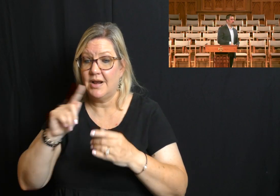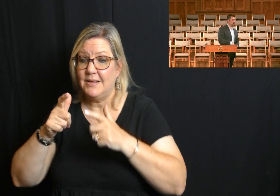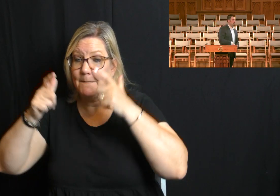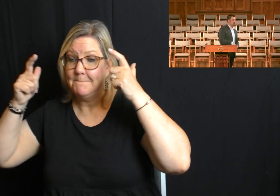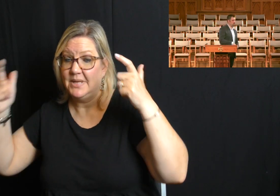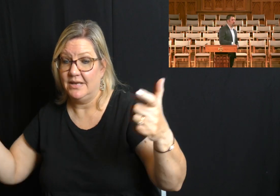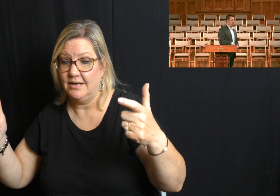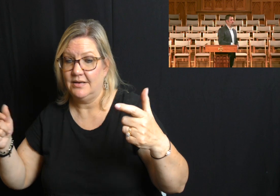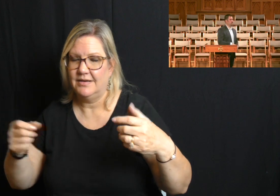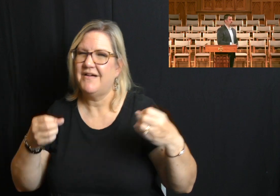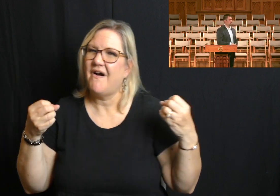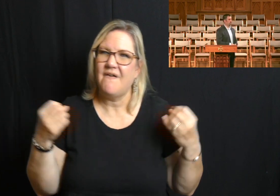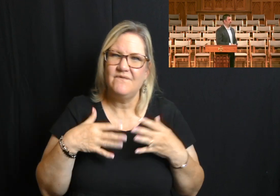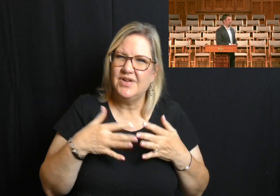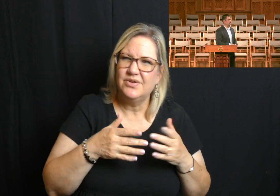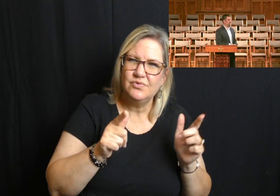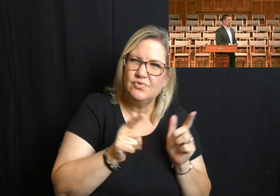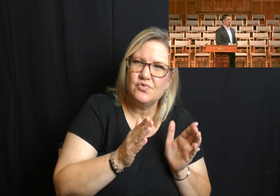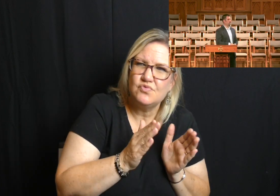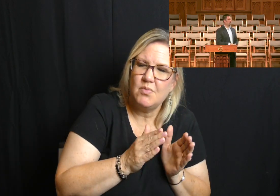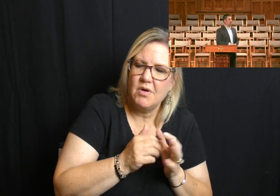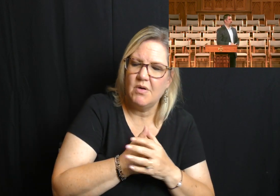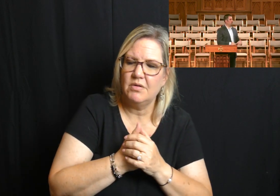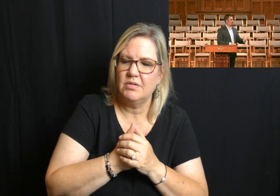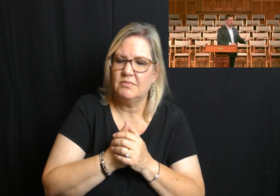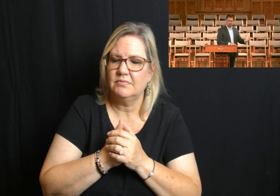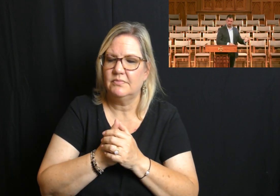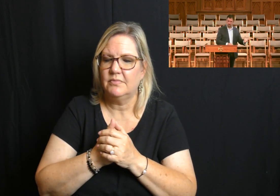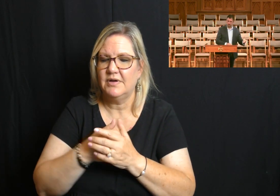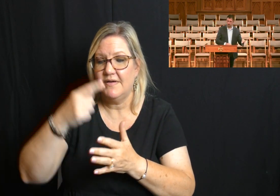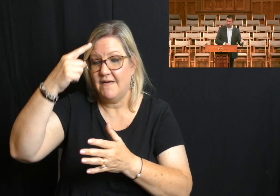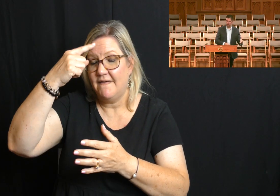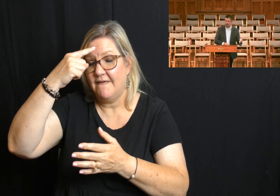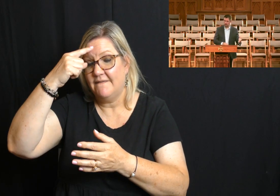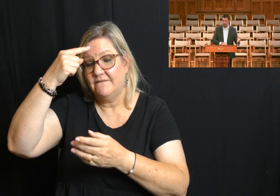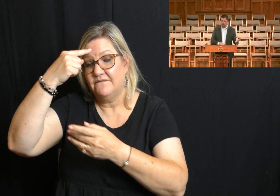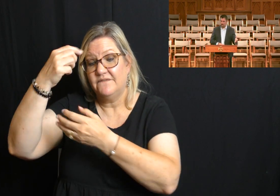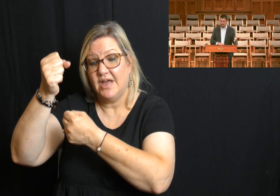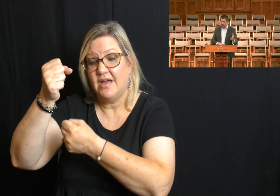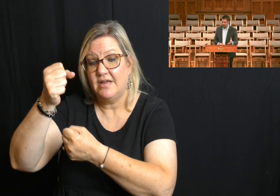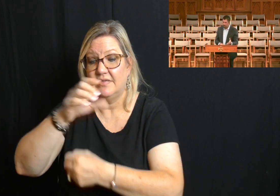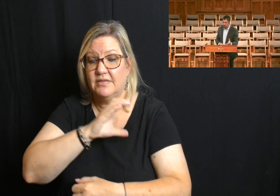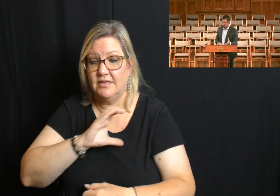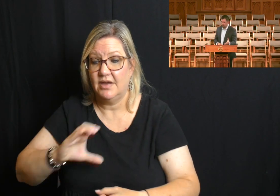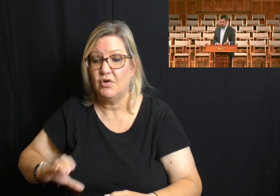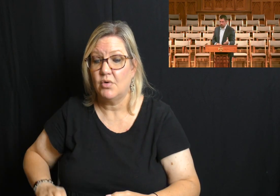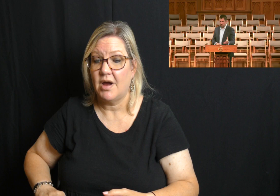And in his salvation, we have protection every day. And I hope you don't miss this. In